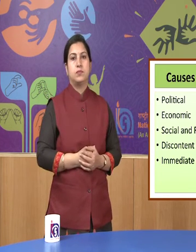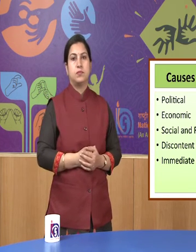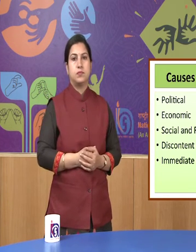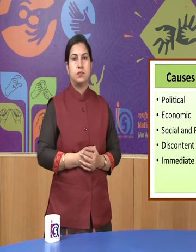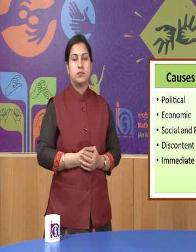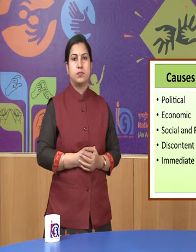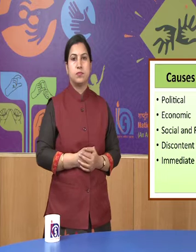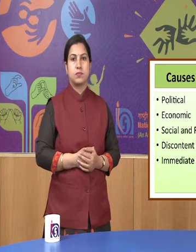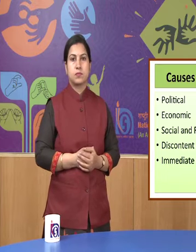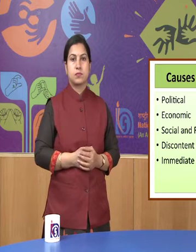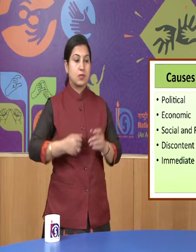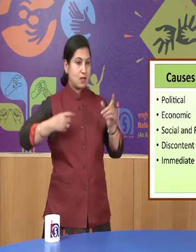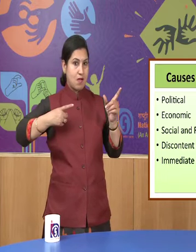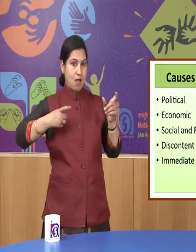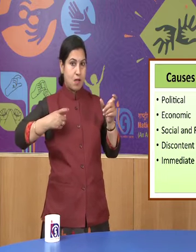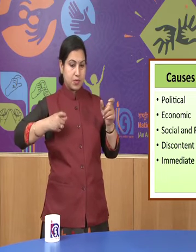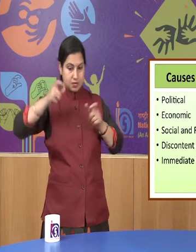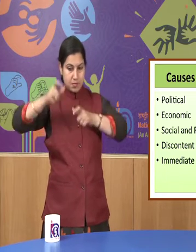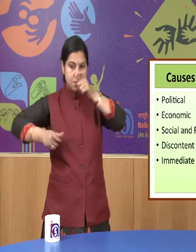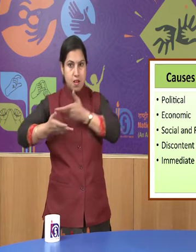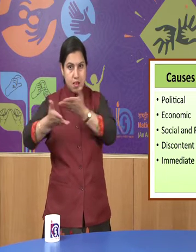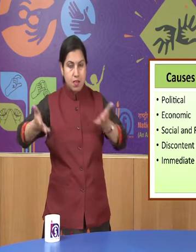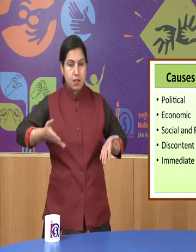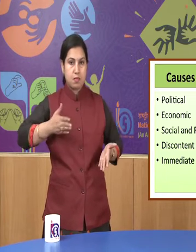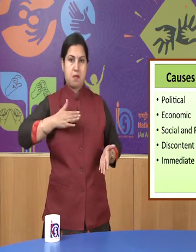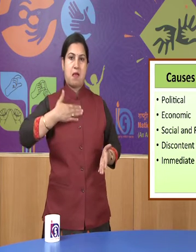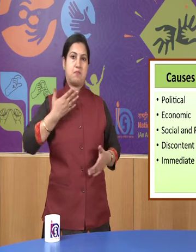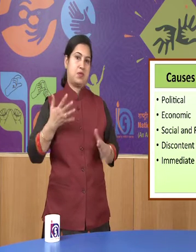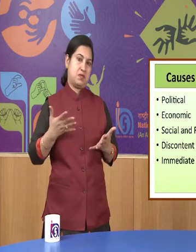is the discontent in army.